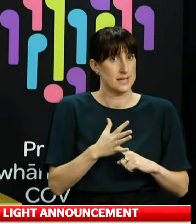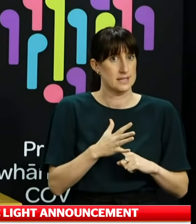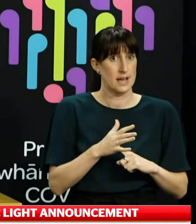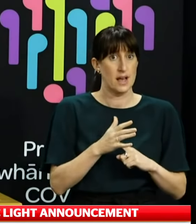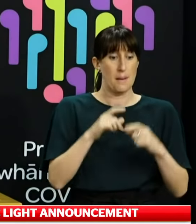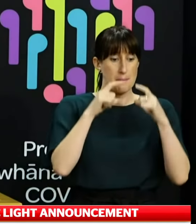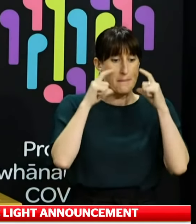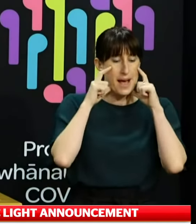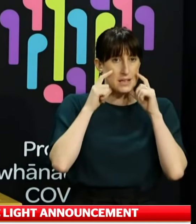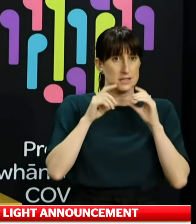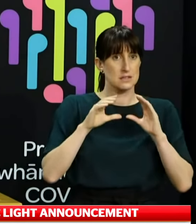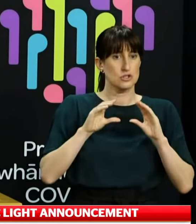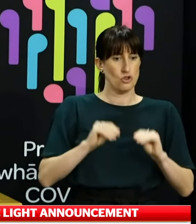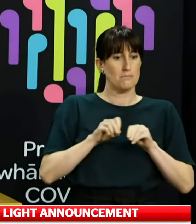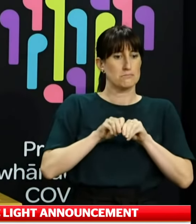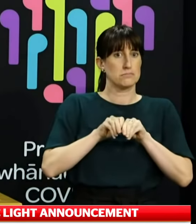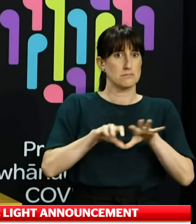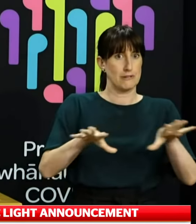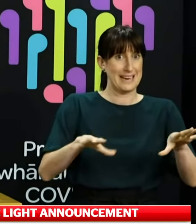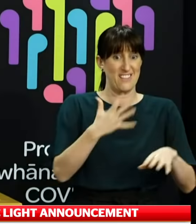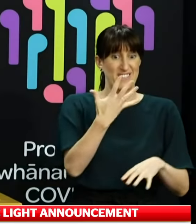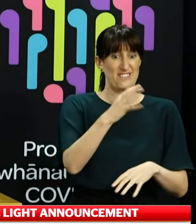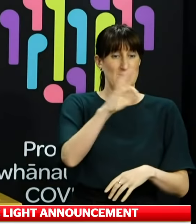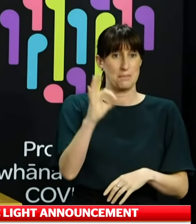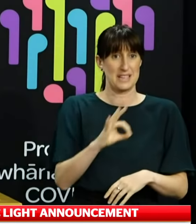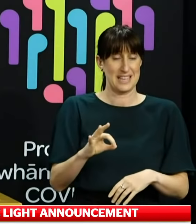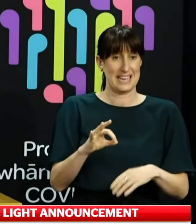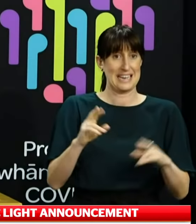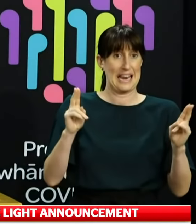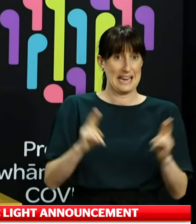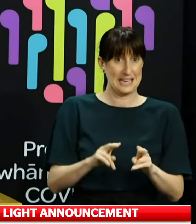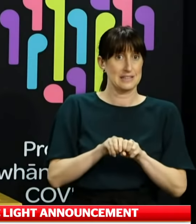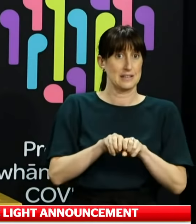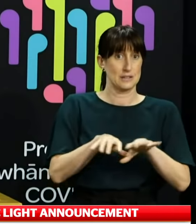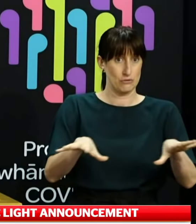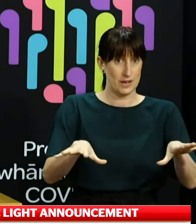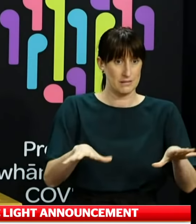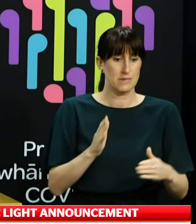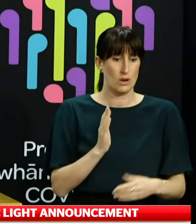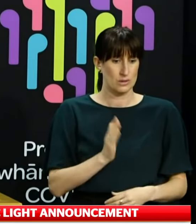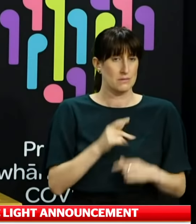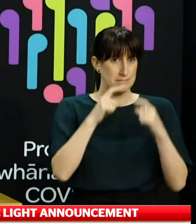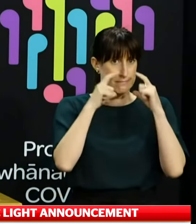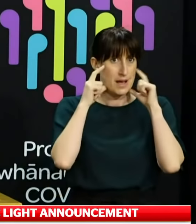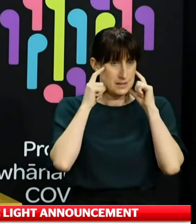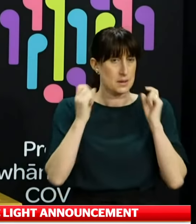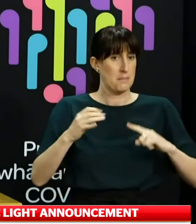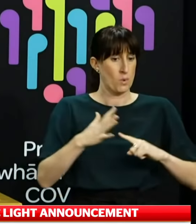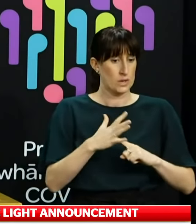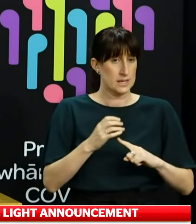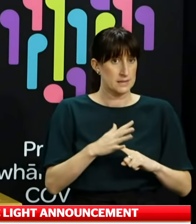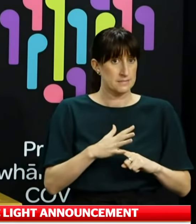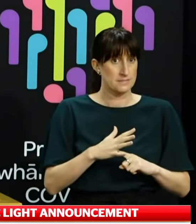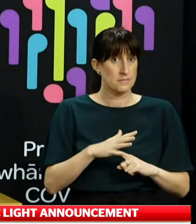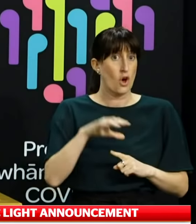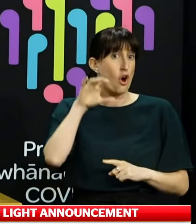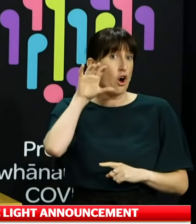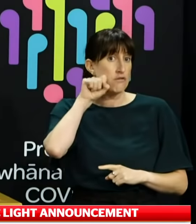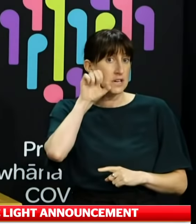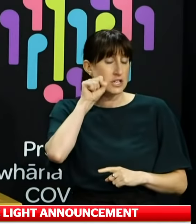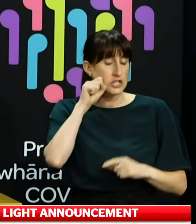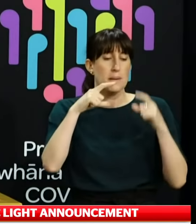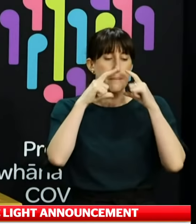So they'll continue to play a very important role in keeping case numbers down. At orange, they remain an important